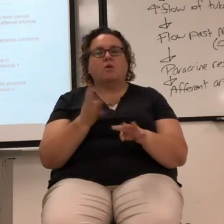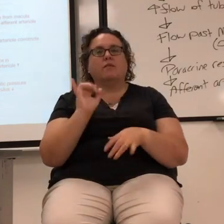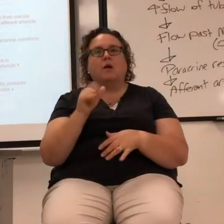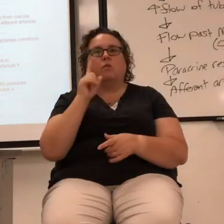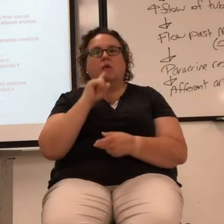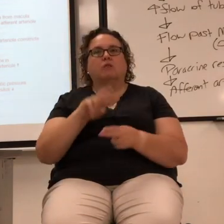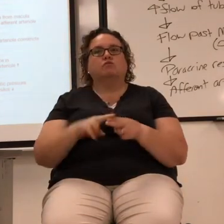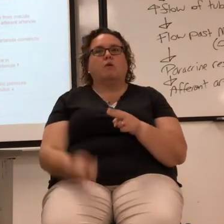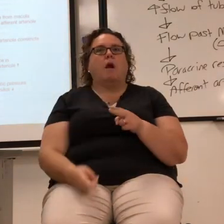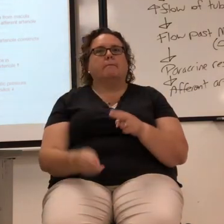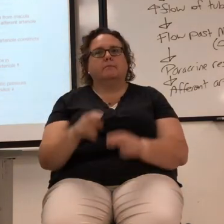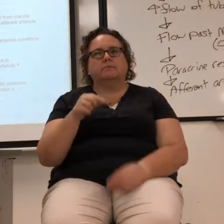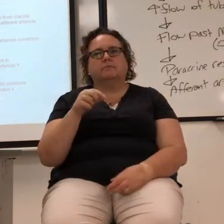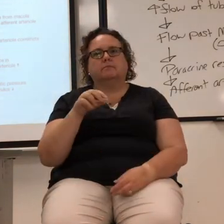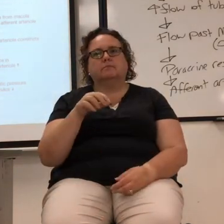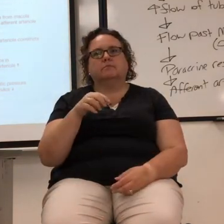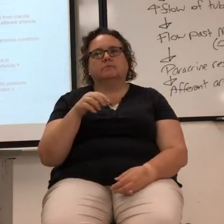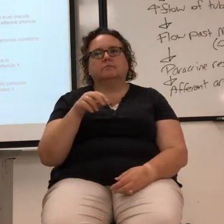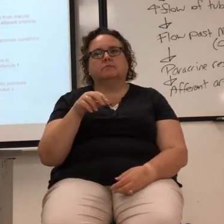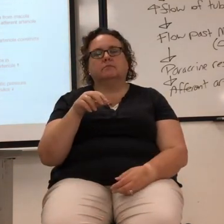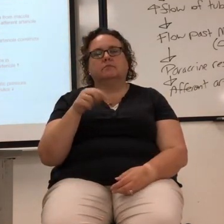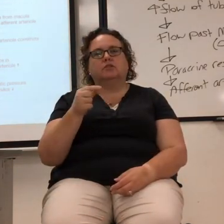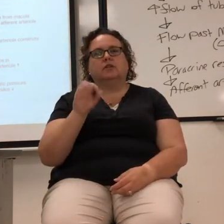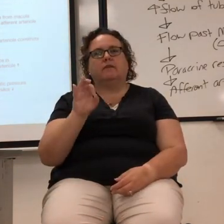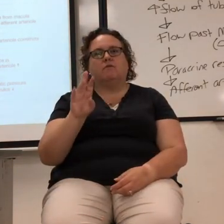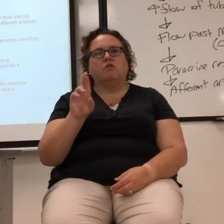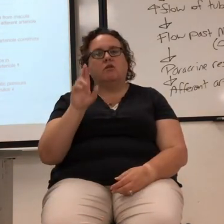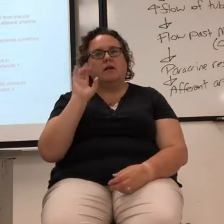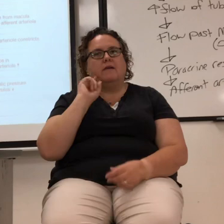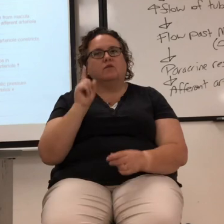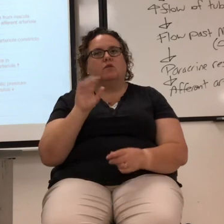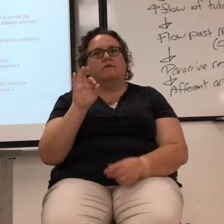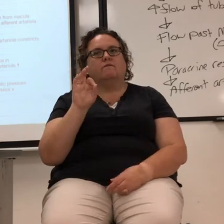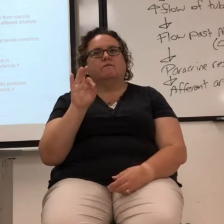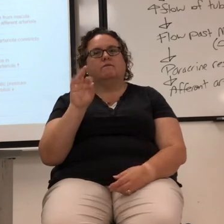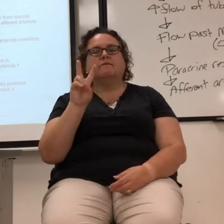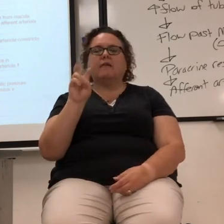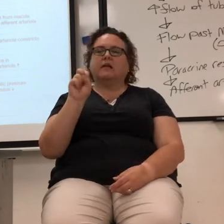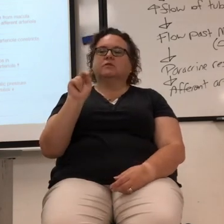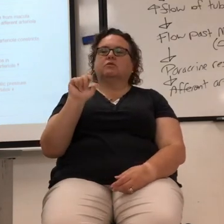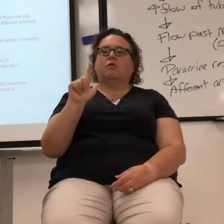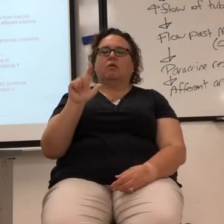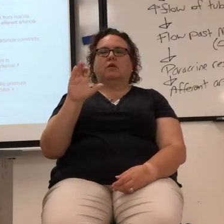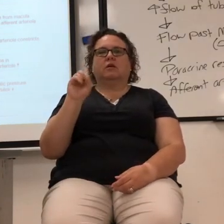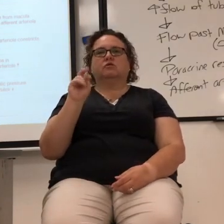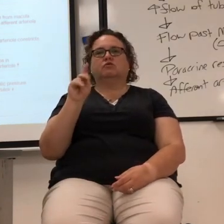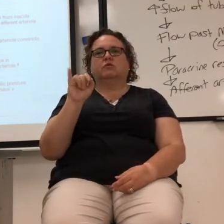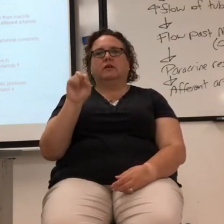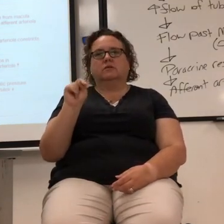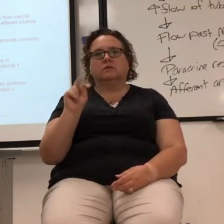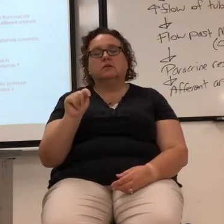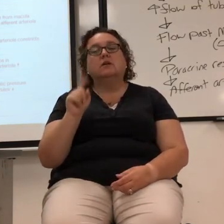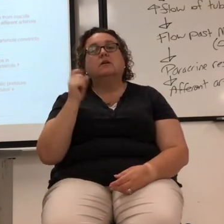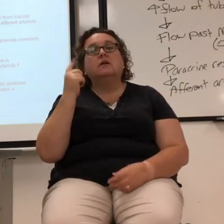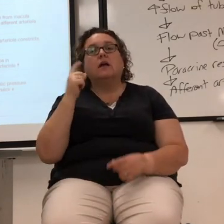GFR if you vasoconstrict afferent arterial. Decrease GFR, and you go back and check to see if you